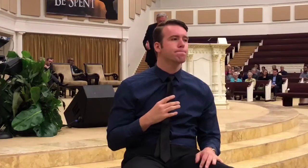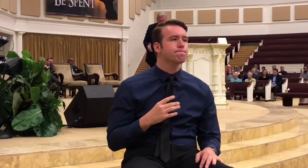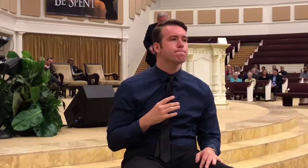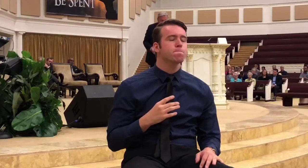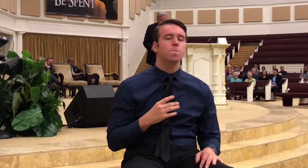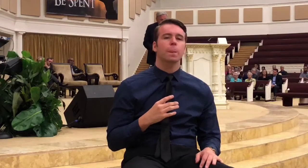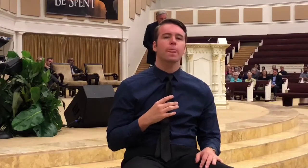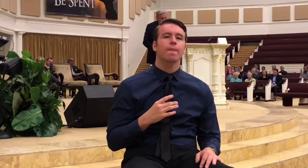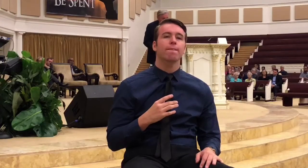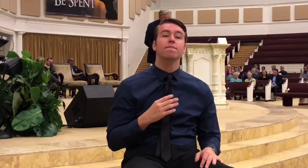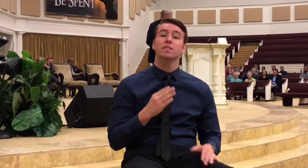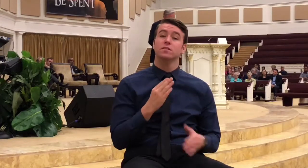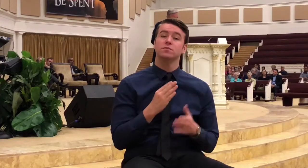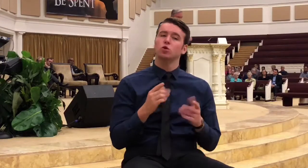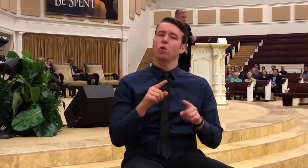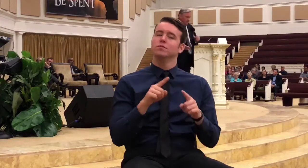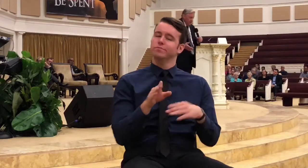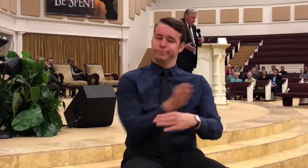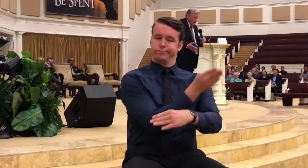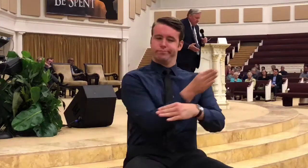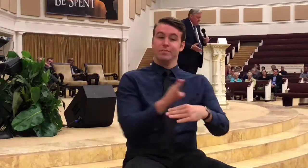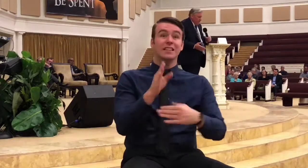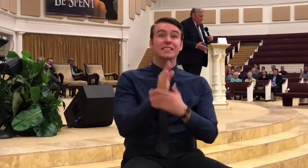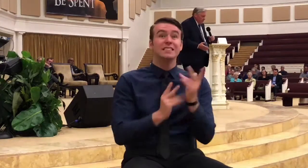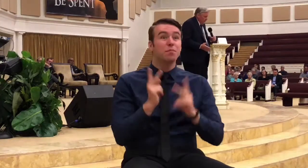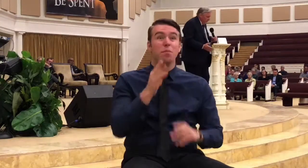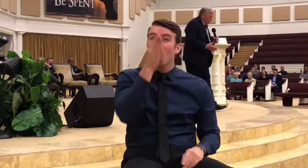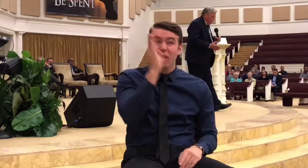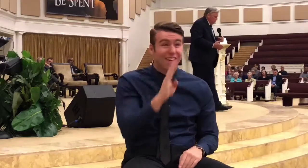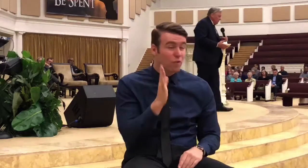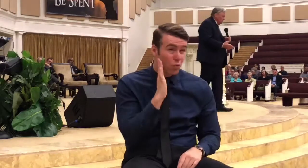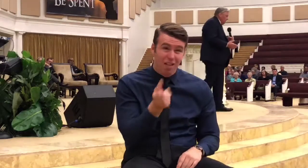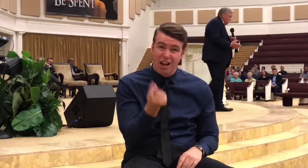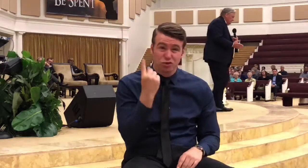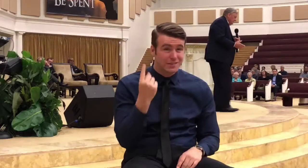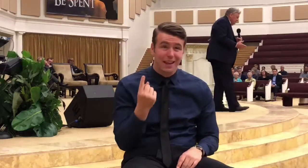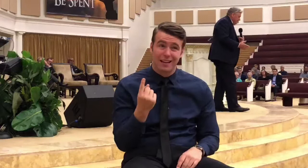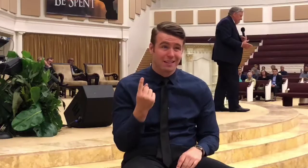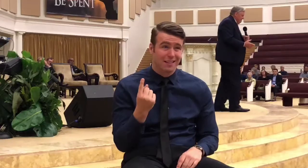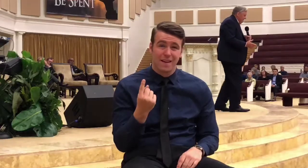so they never quite get it. They never quite get it. They don't ever.